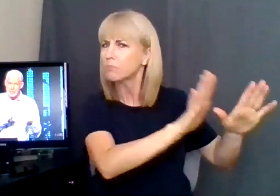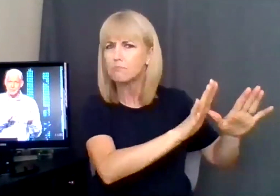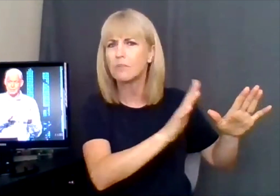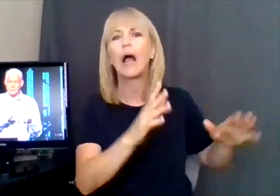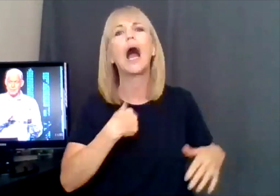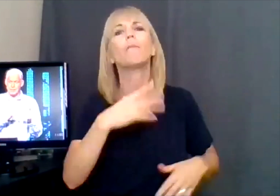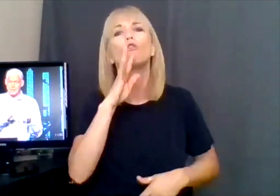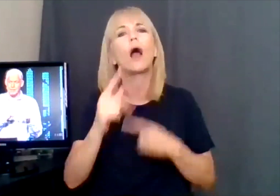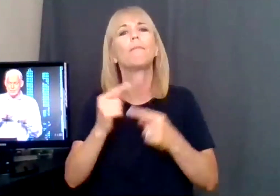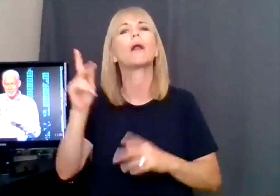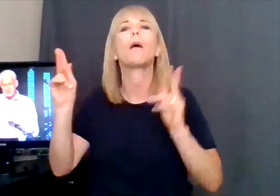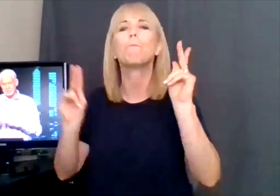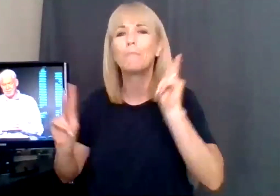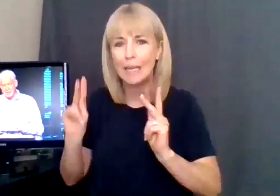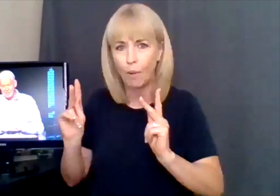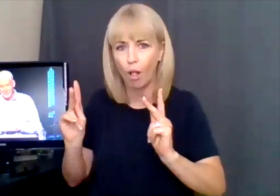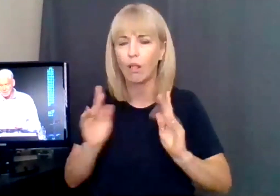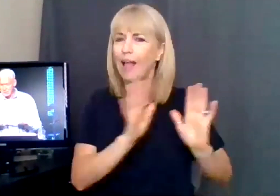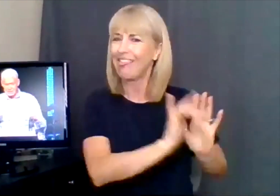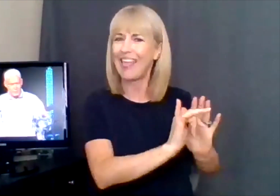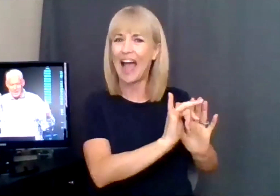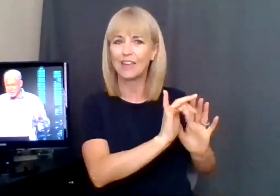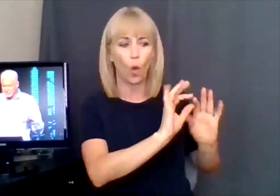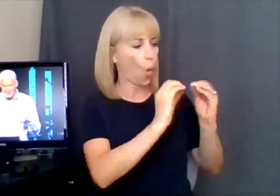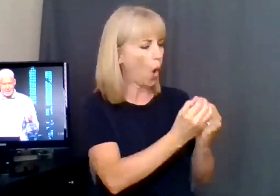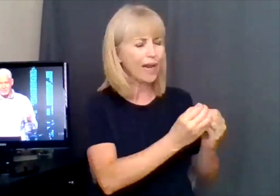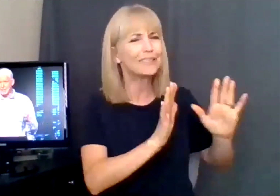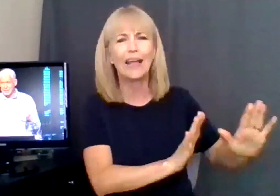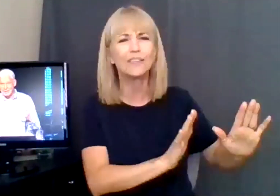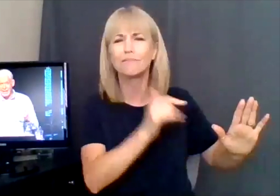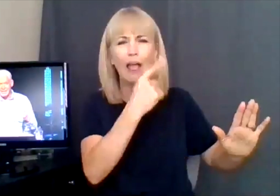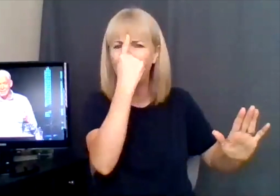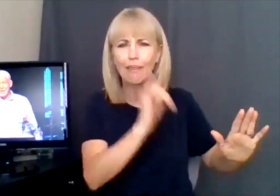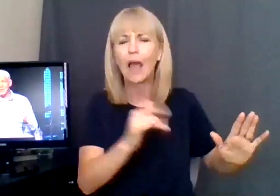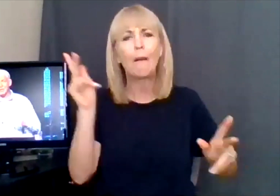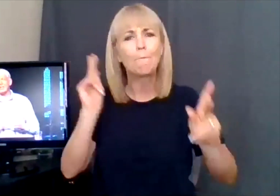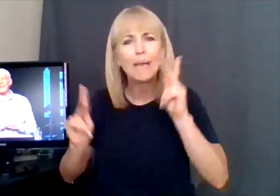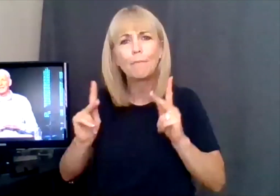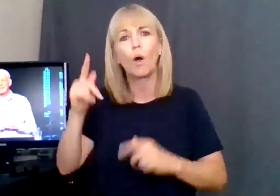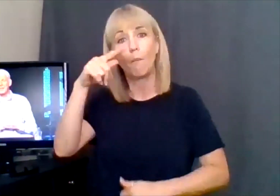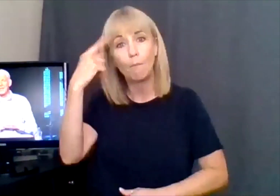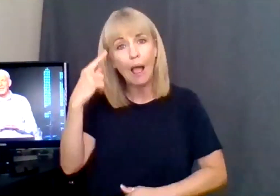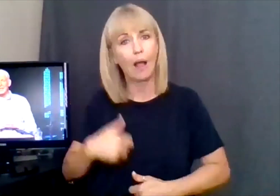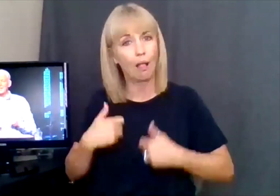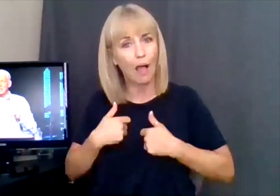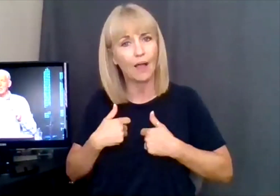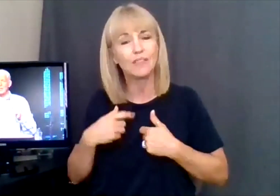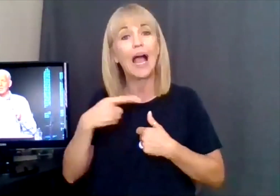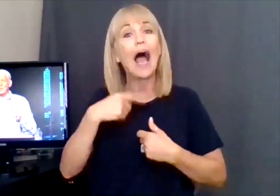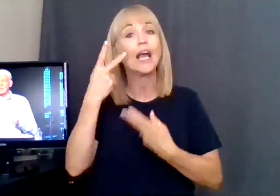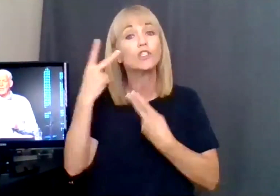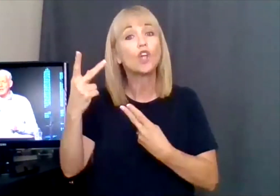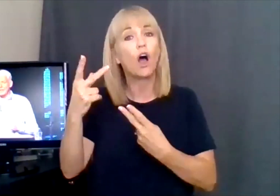about people. Rita sent me a video this week I've watched, I've read, I've tried to learn a lot, and it was Dr. Tony Evans. And he said,